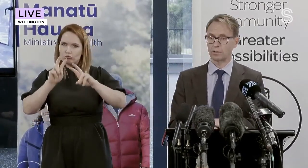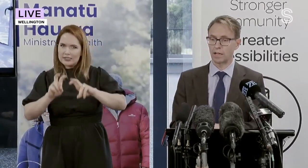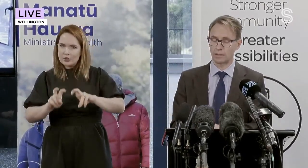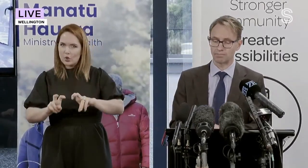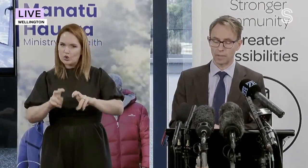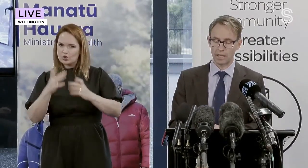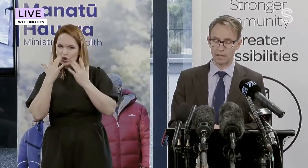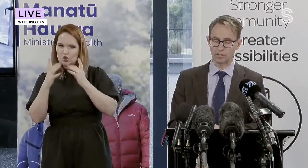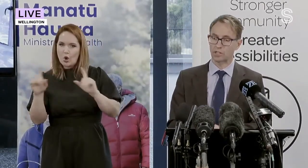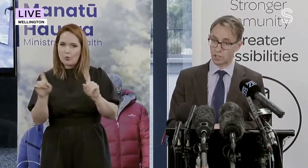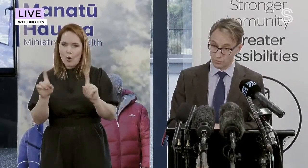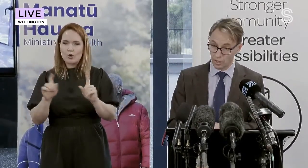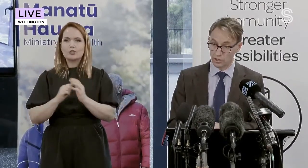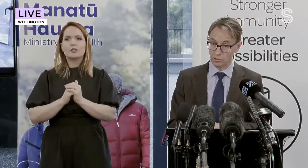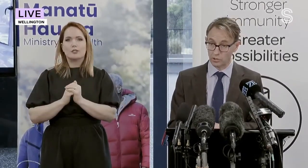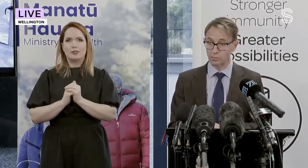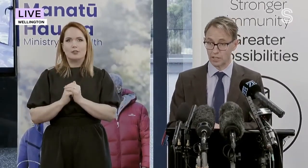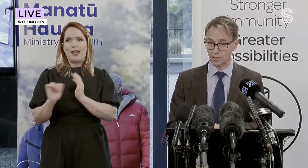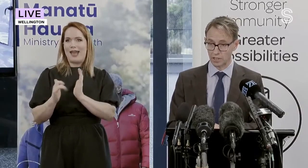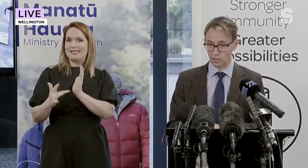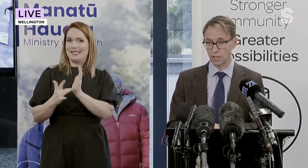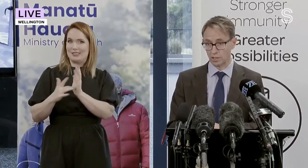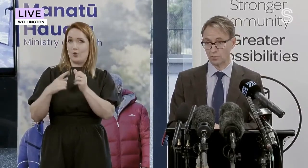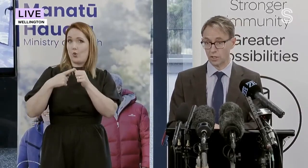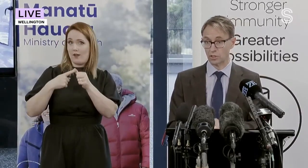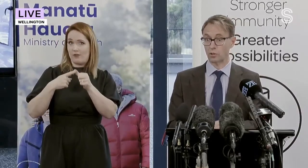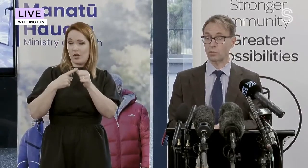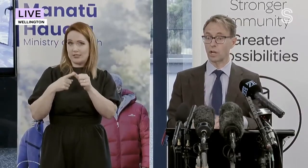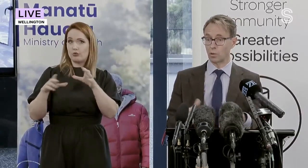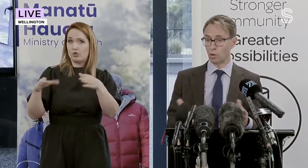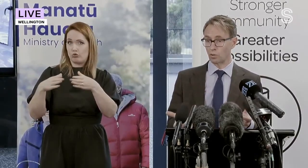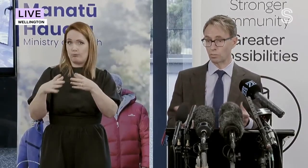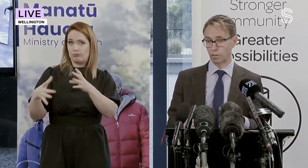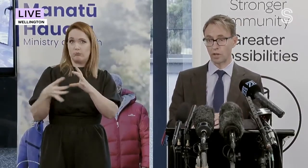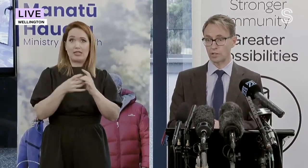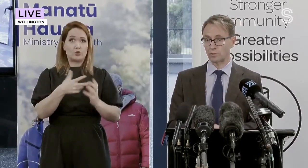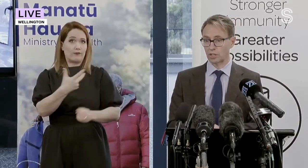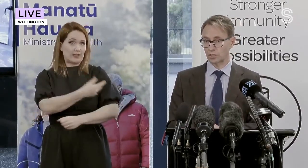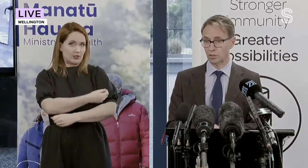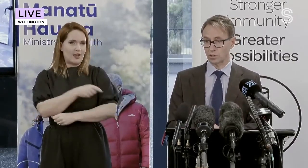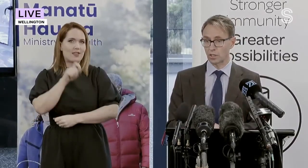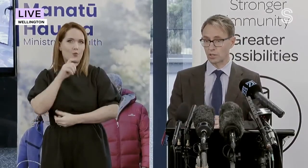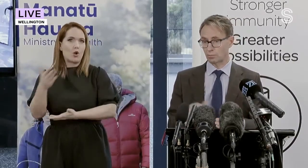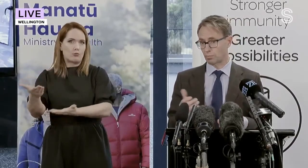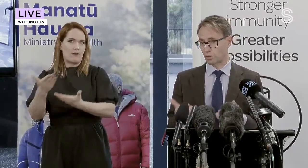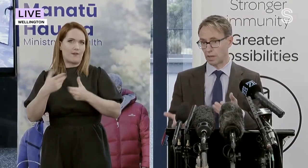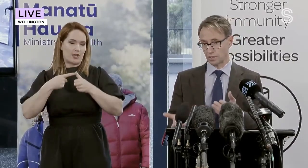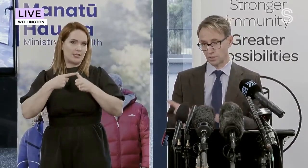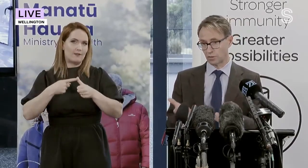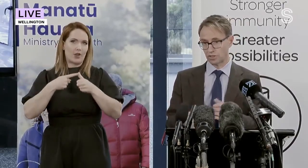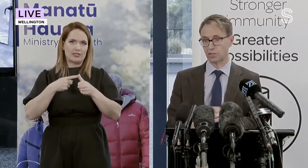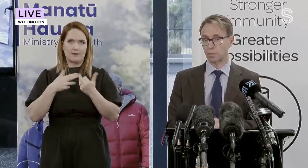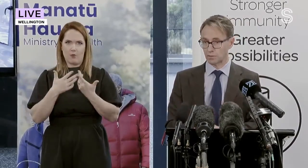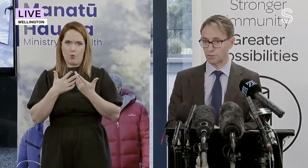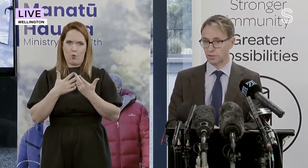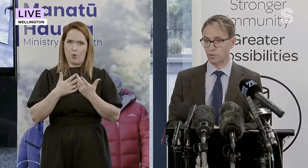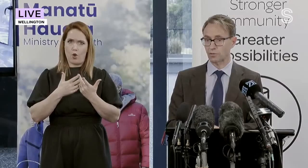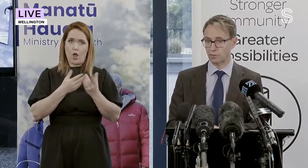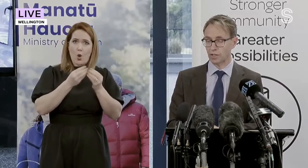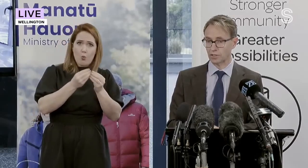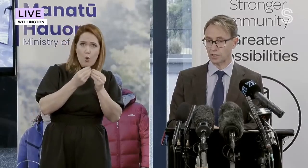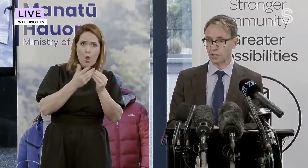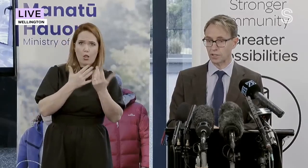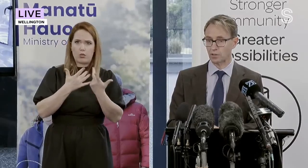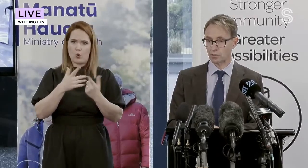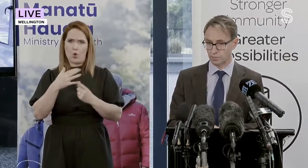our technical advisory group, Vaccination Technical Advisory Group, will provide advice on the balance of risks and benefits of